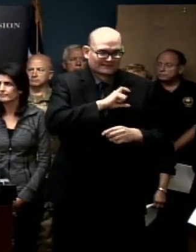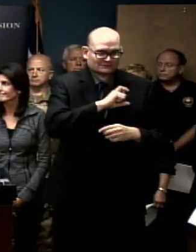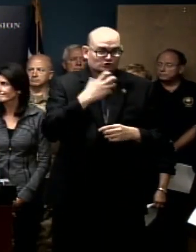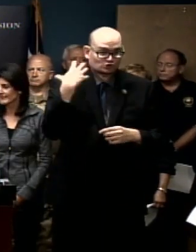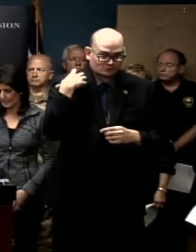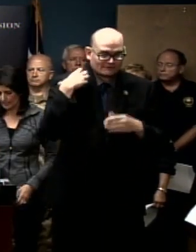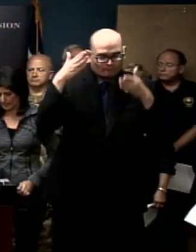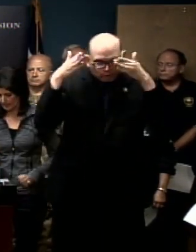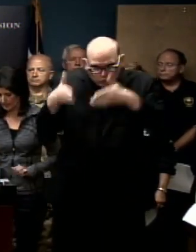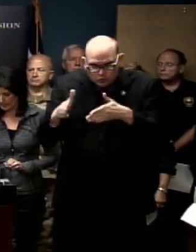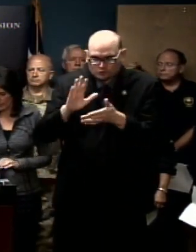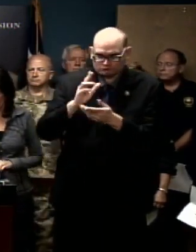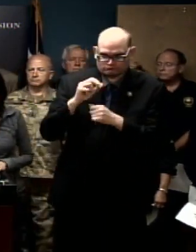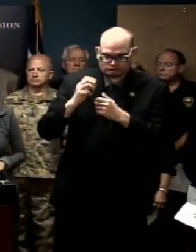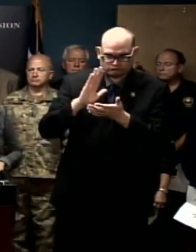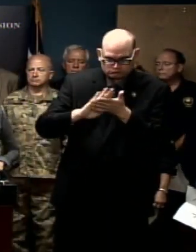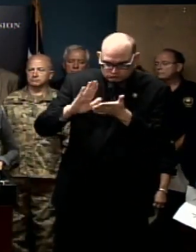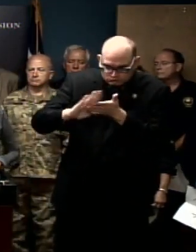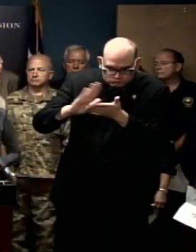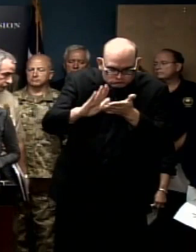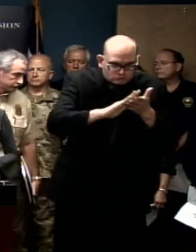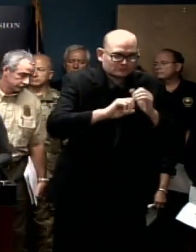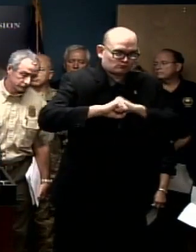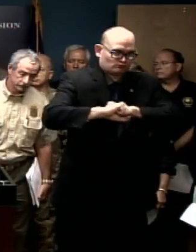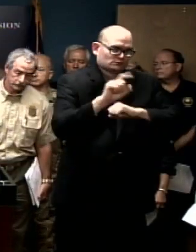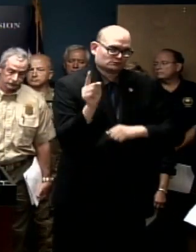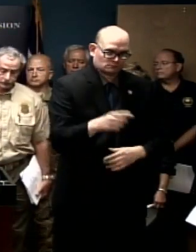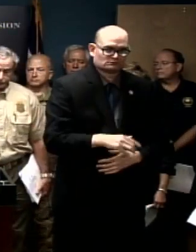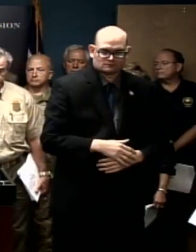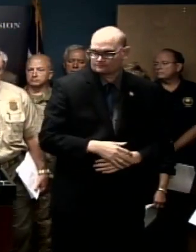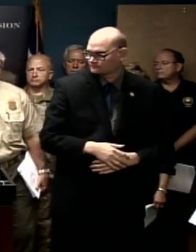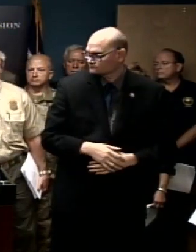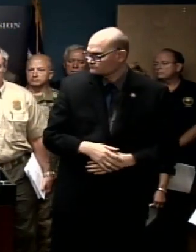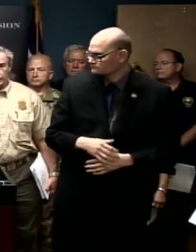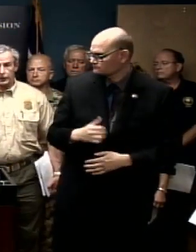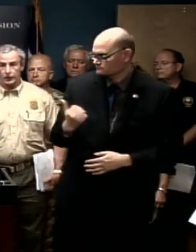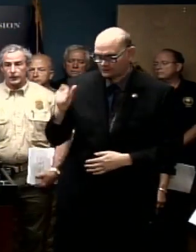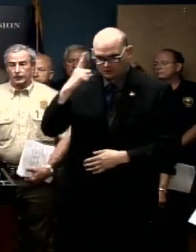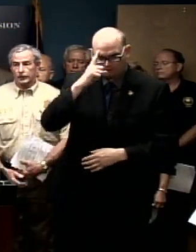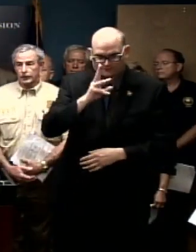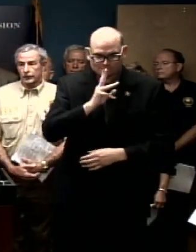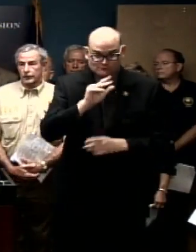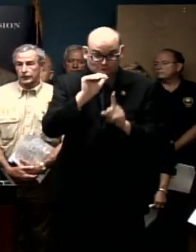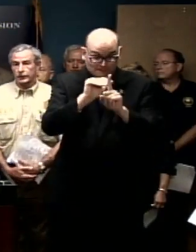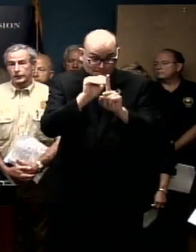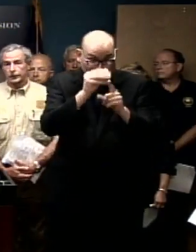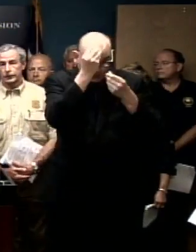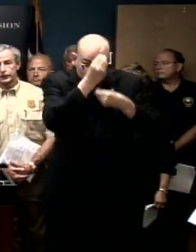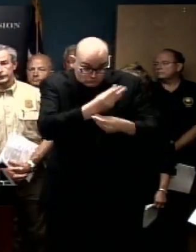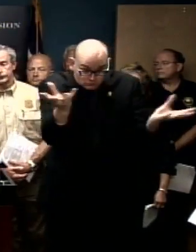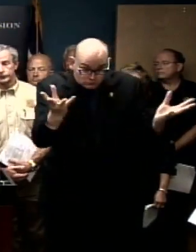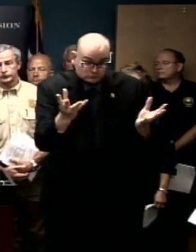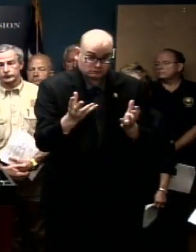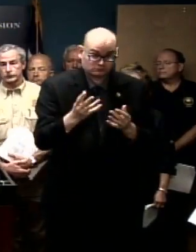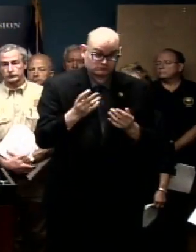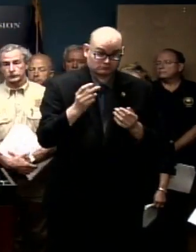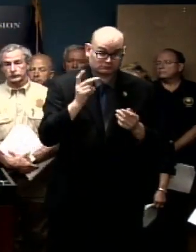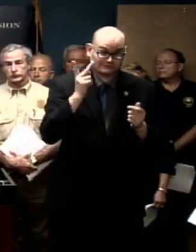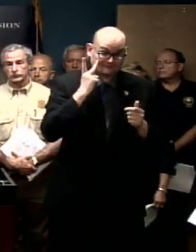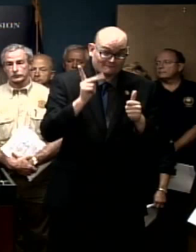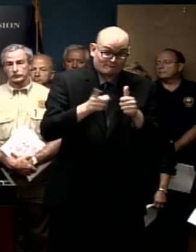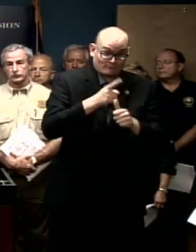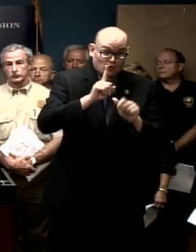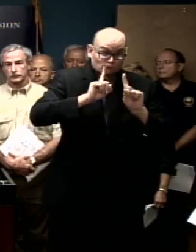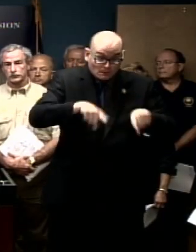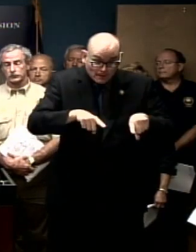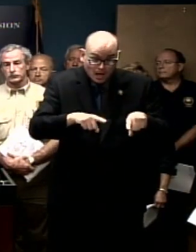request. Thank you, Chief. And I would just remind everybody that if you see any of our first responders, law enforcement,